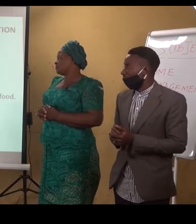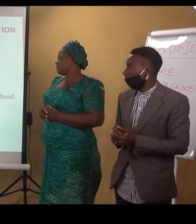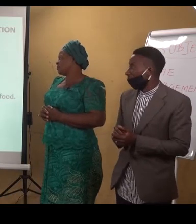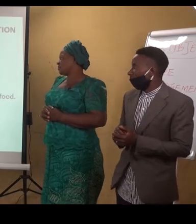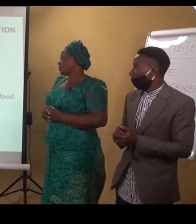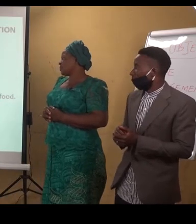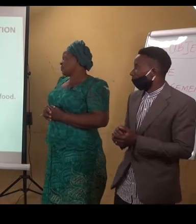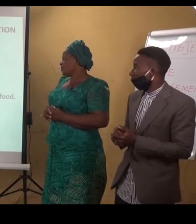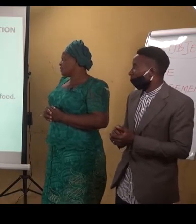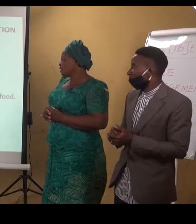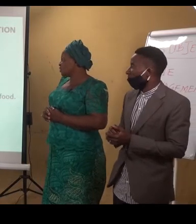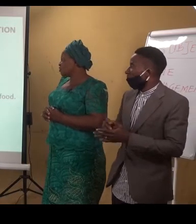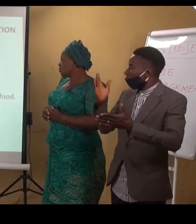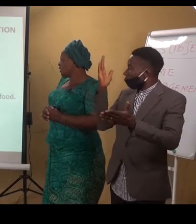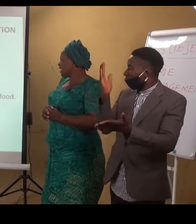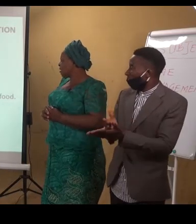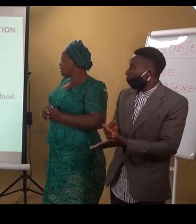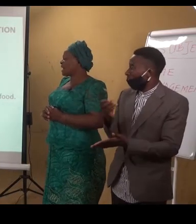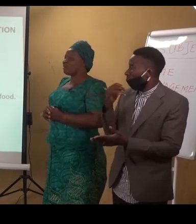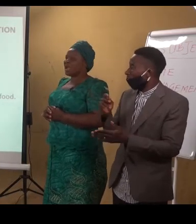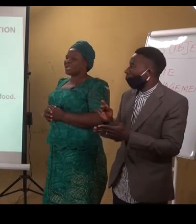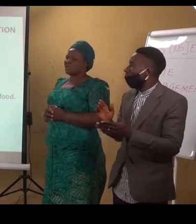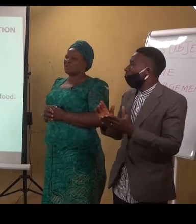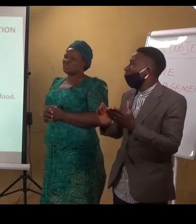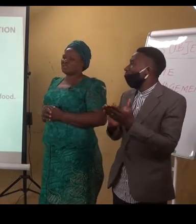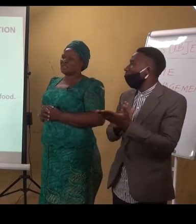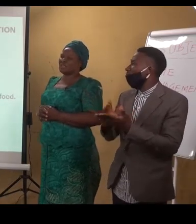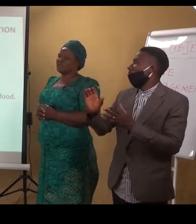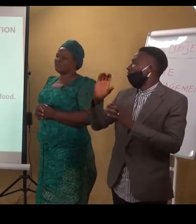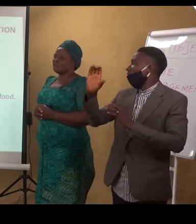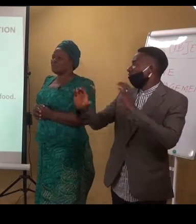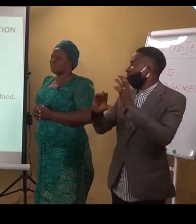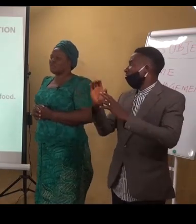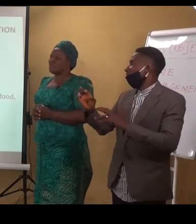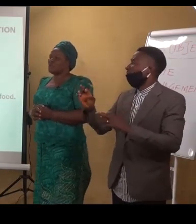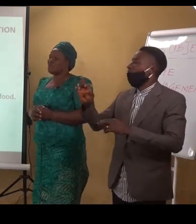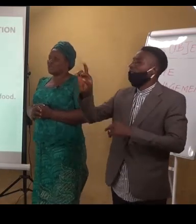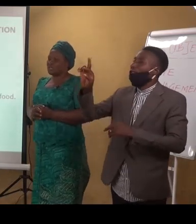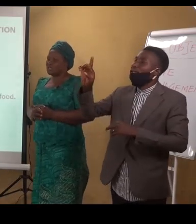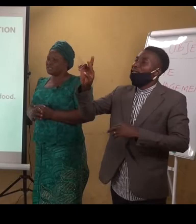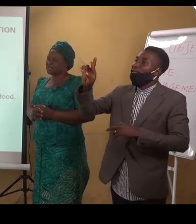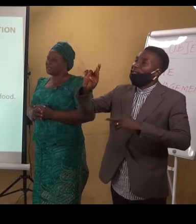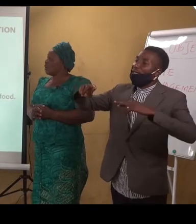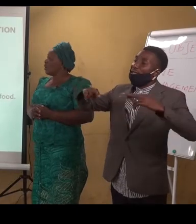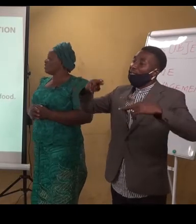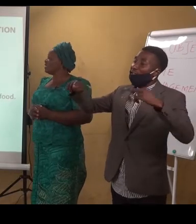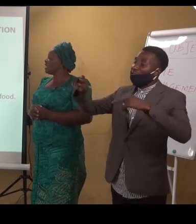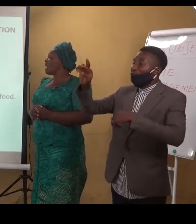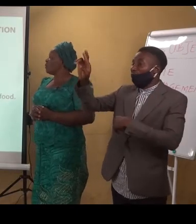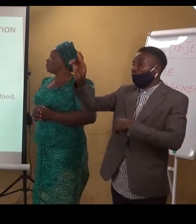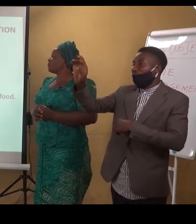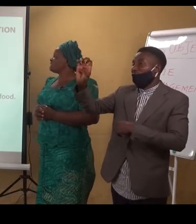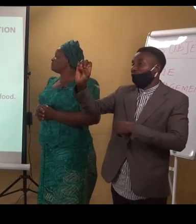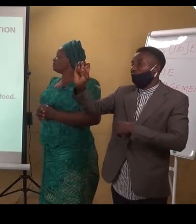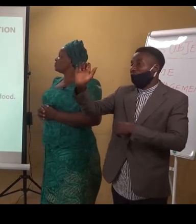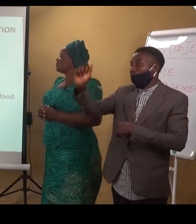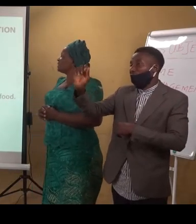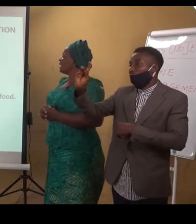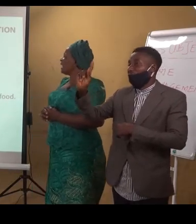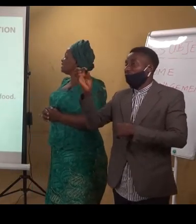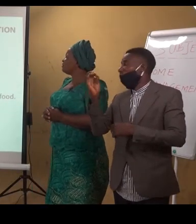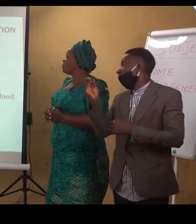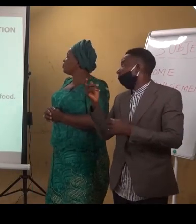spoilage. Prevention of purely chemical reactions in the food we eat. All these are what?